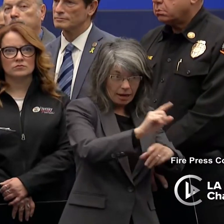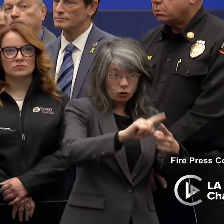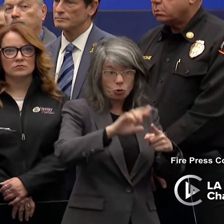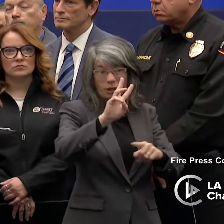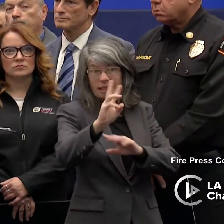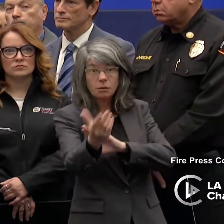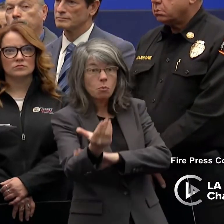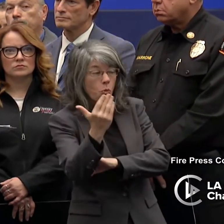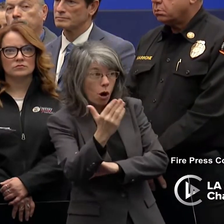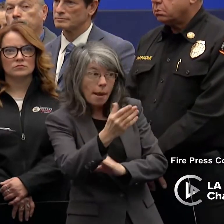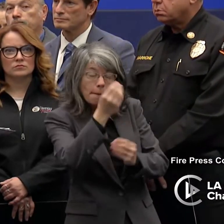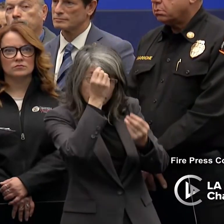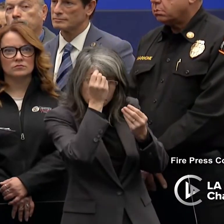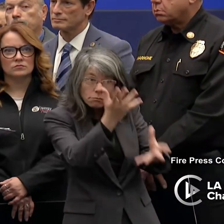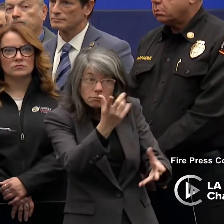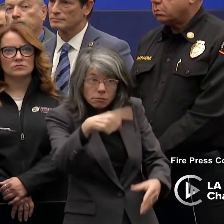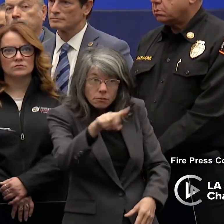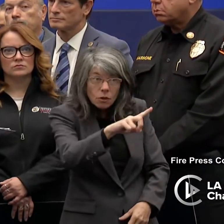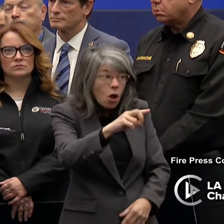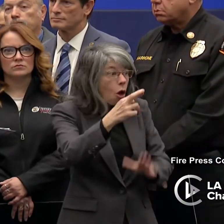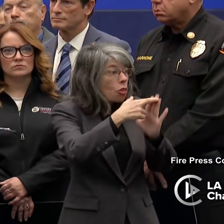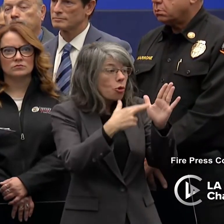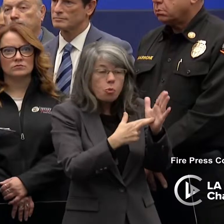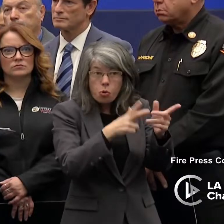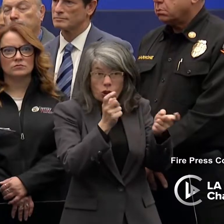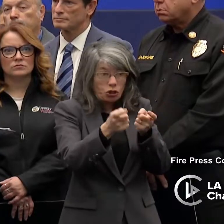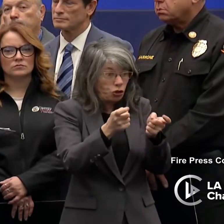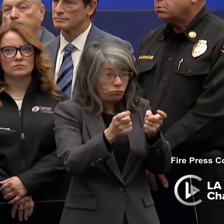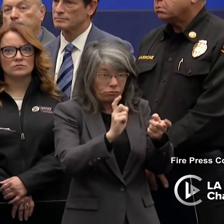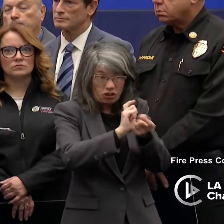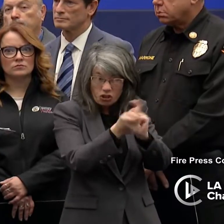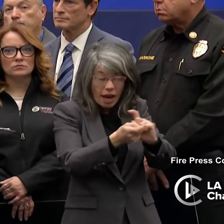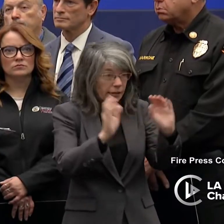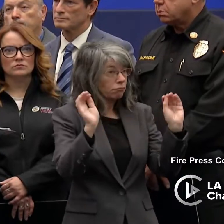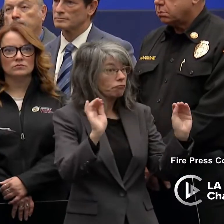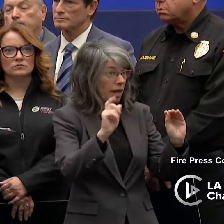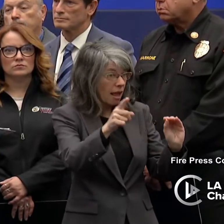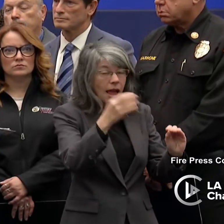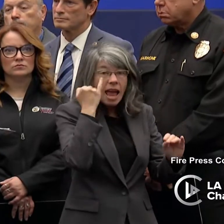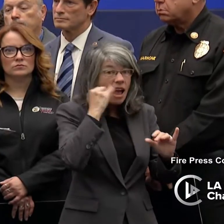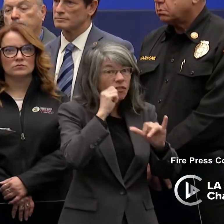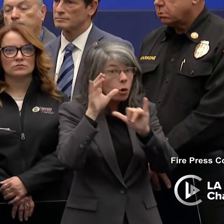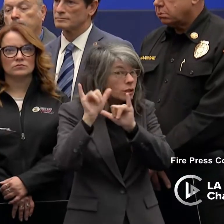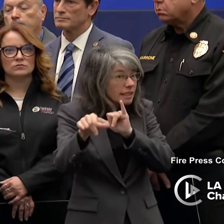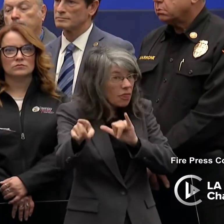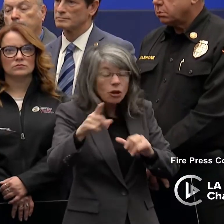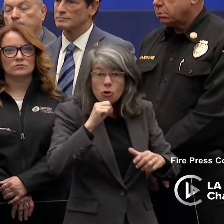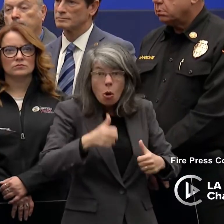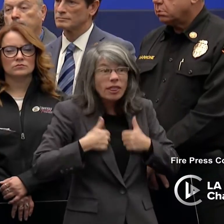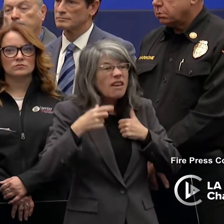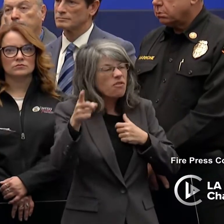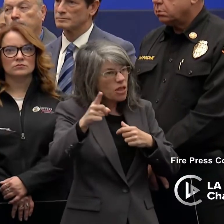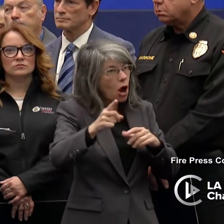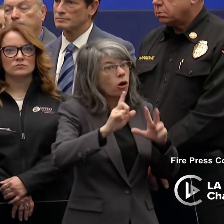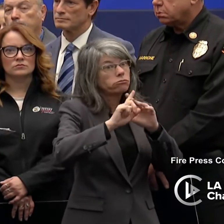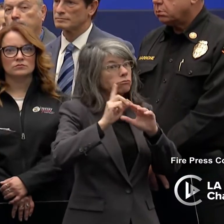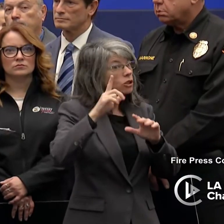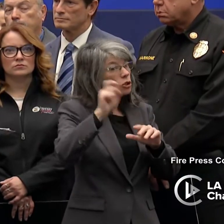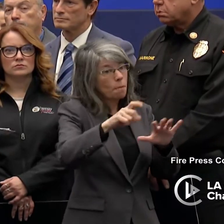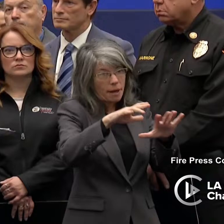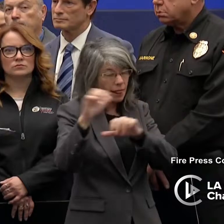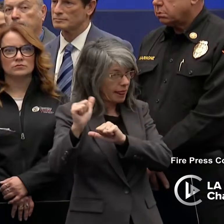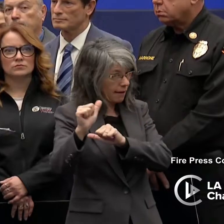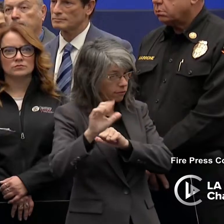make sure everybody understands that the rules haven't changed. If you don't belong there, you don't live there, stay out of there. There's